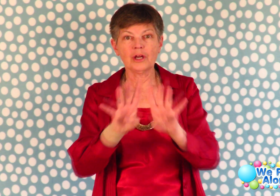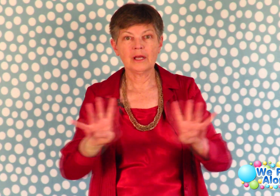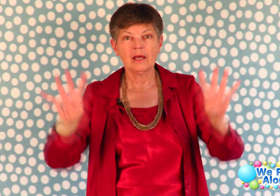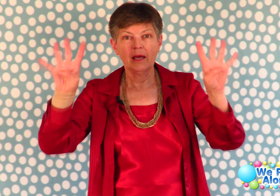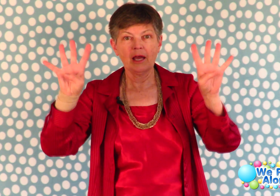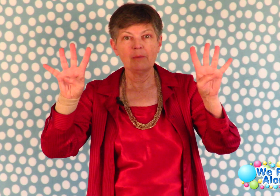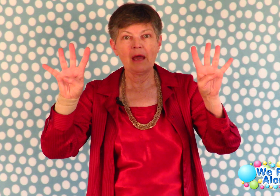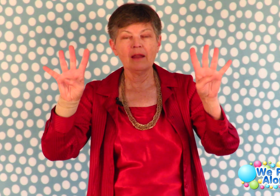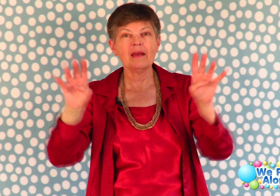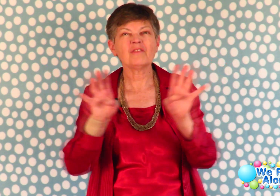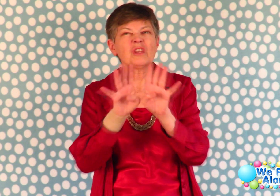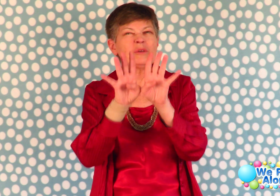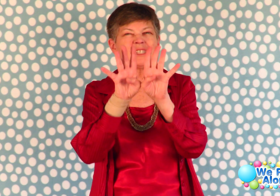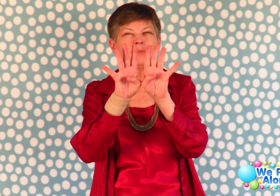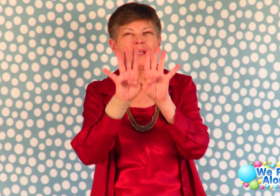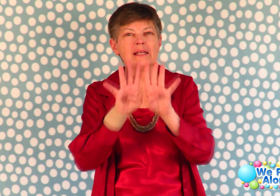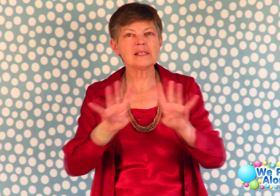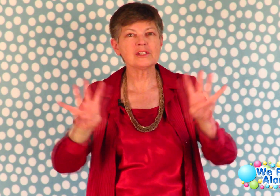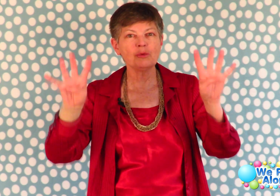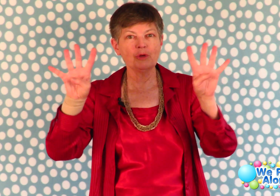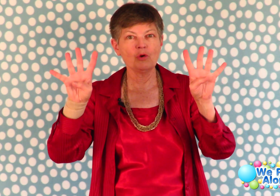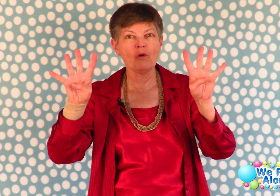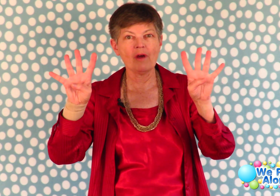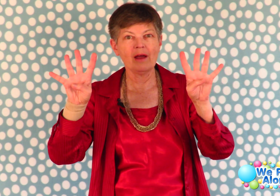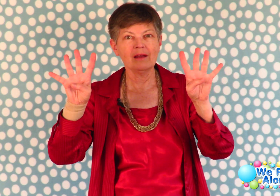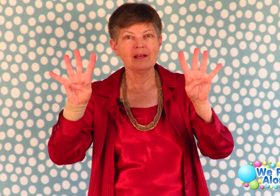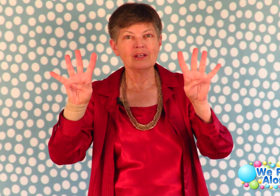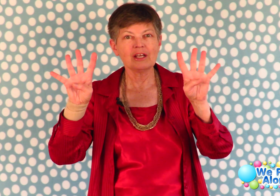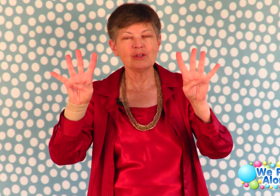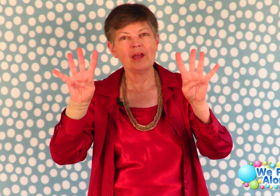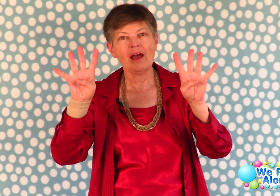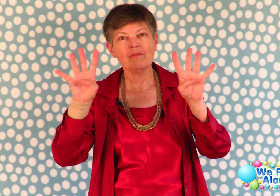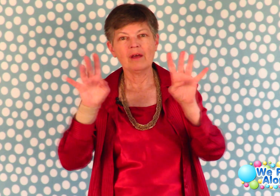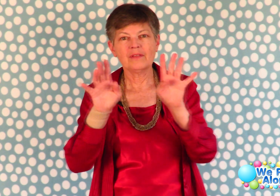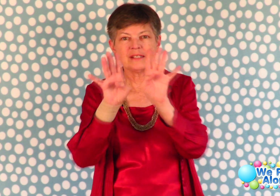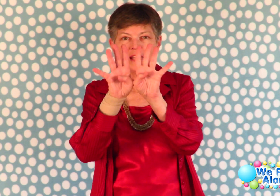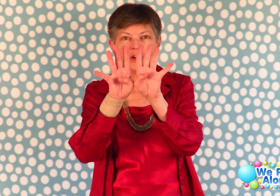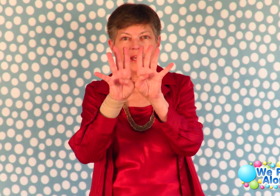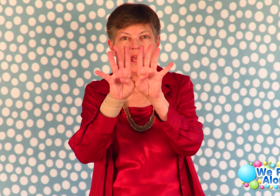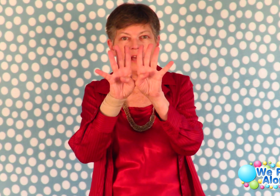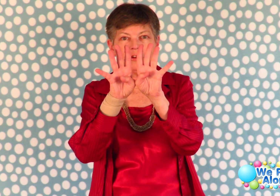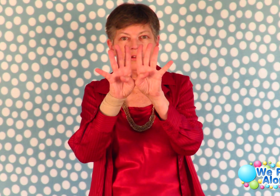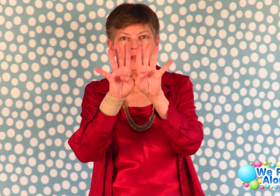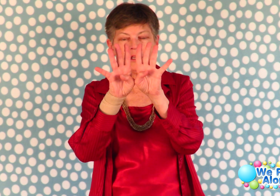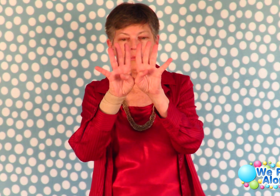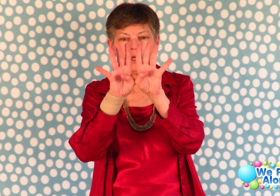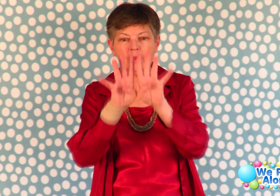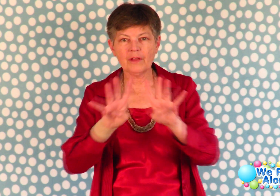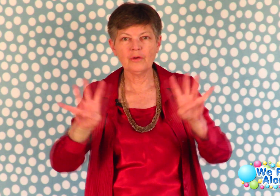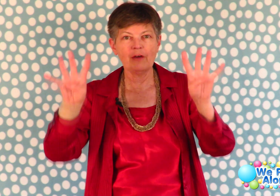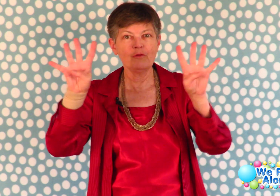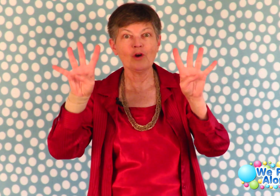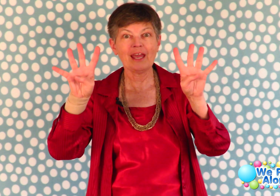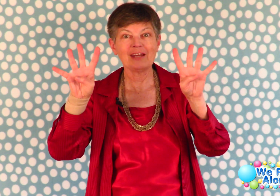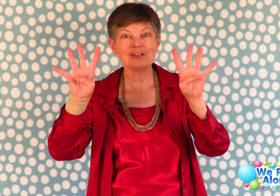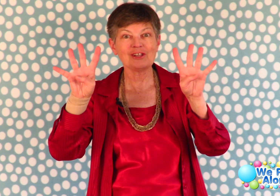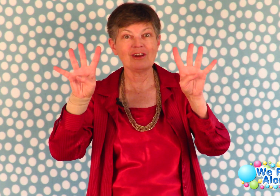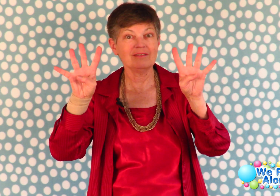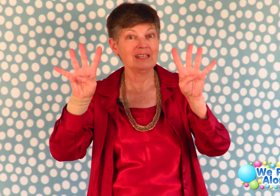to come out. It symbolizes the menorah because you have the center candle in the middle, and then you have 4 candles on